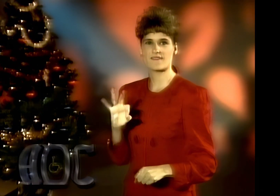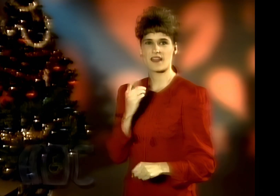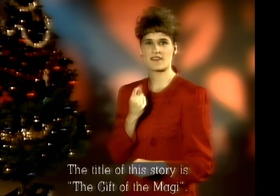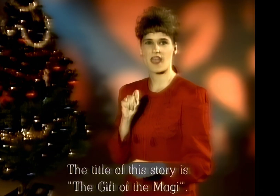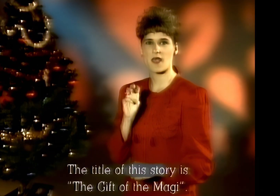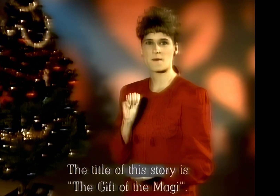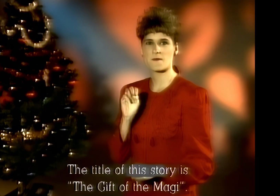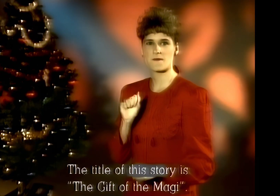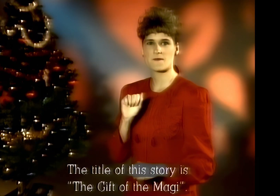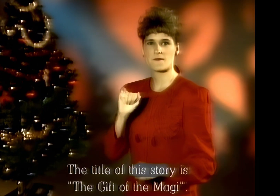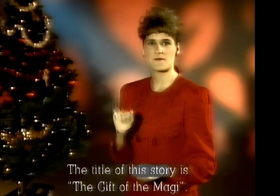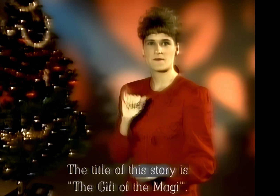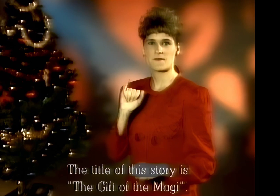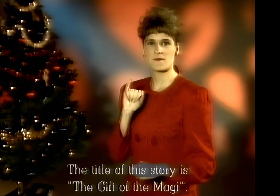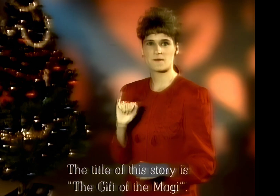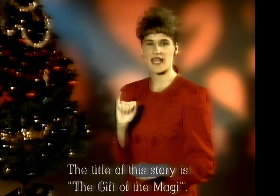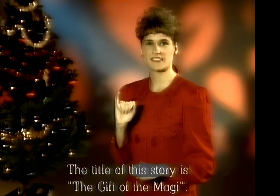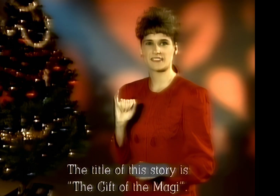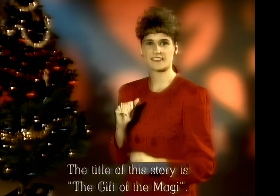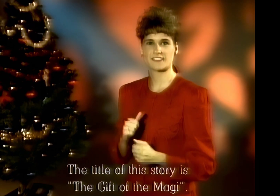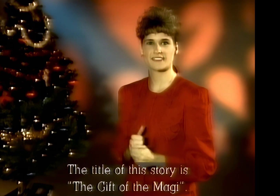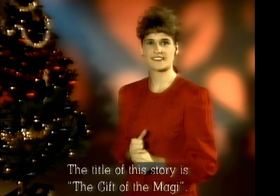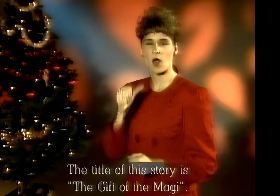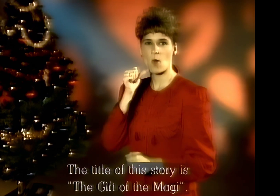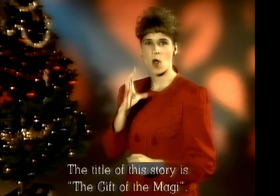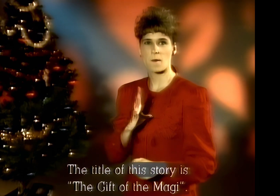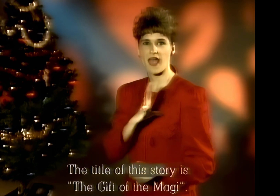The title of this story is The Gift of the Magi.